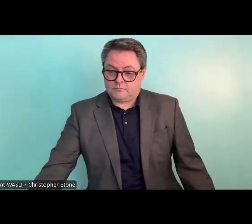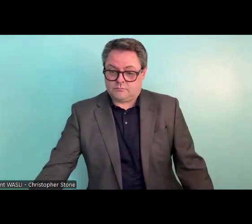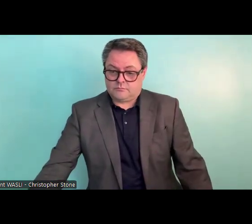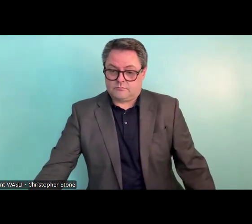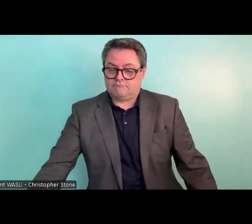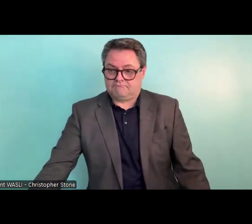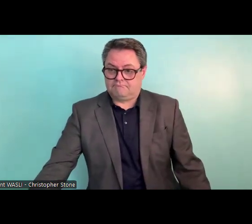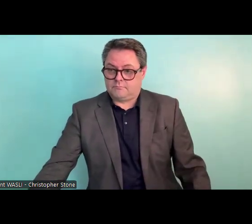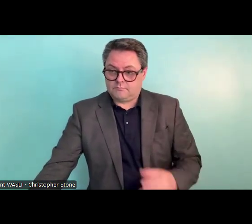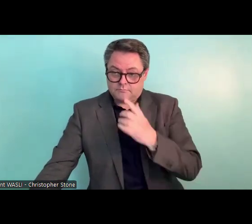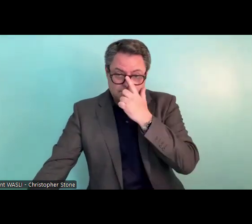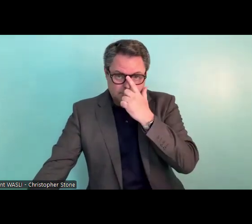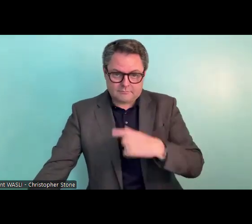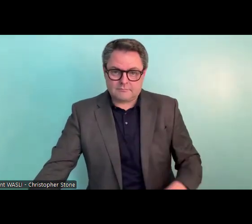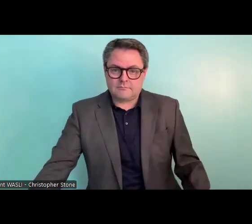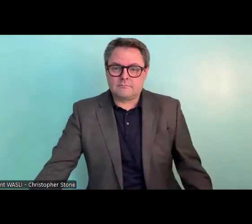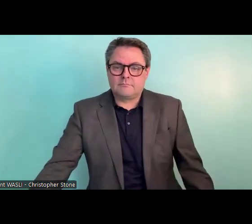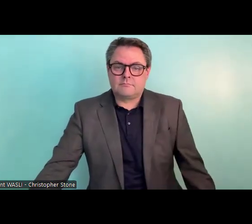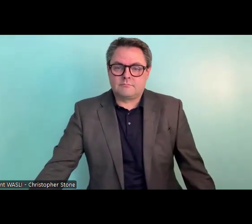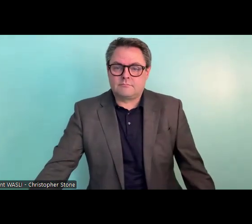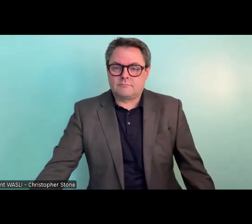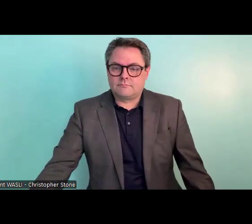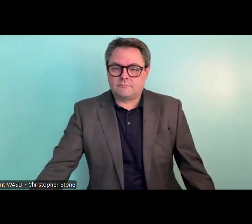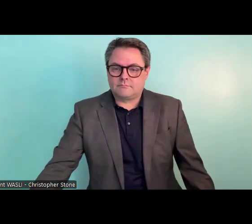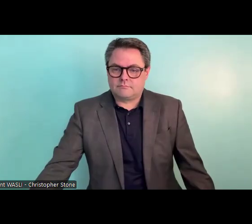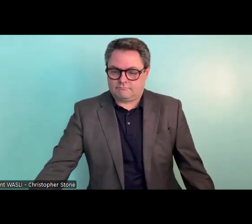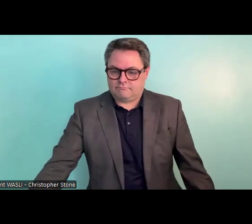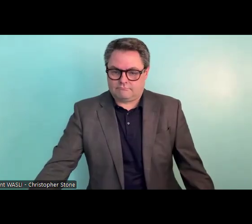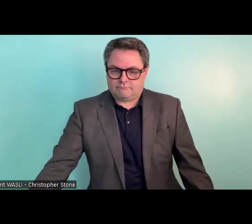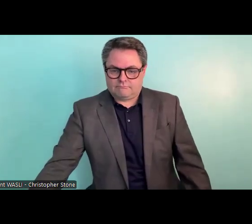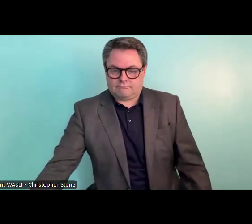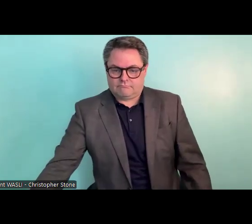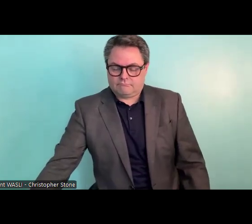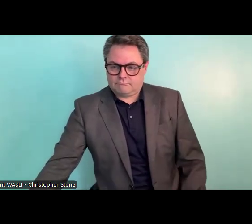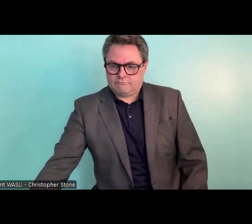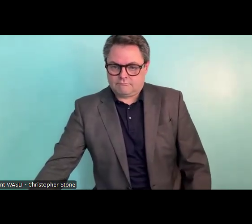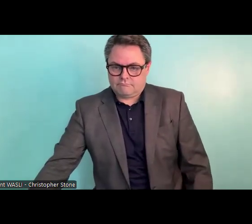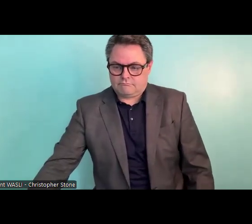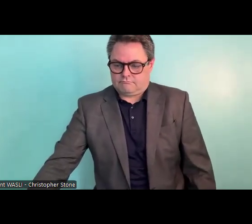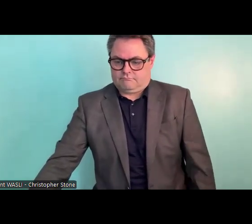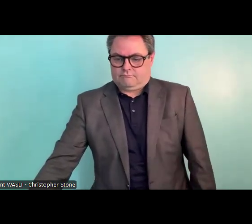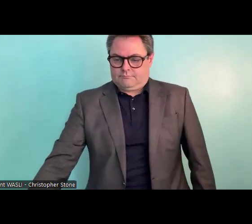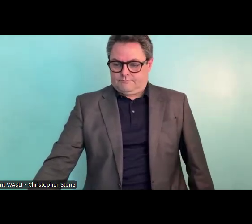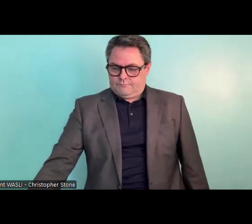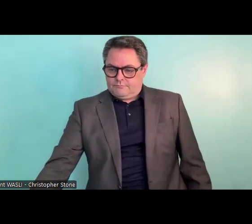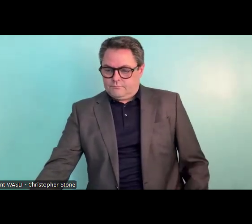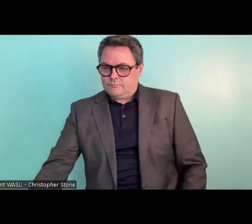send those email addresses and for those forms then to be sent to the appropriate representatives of those organisations.